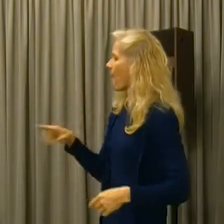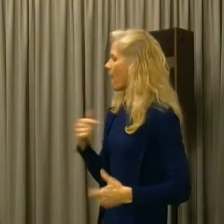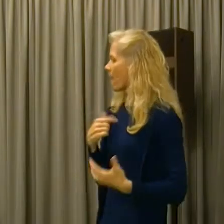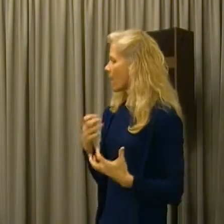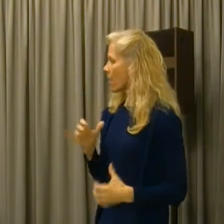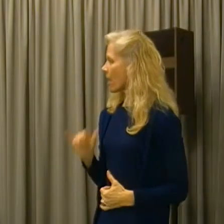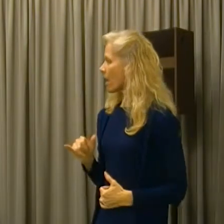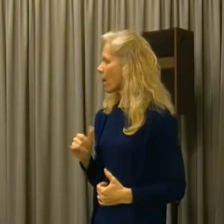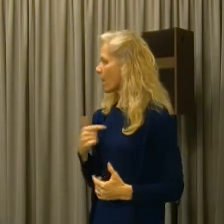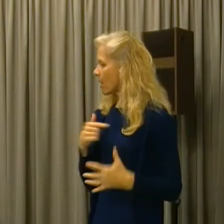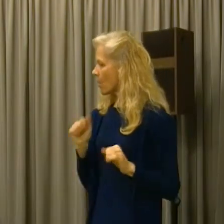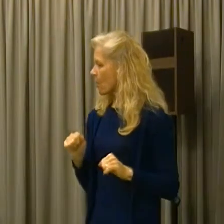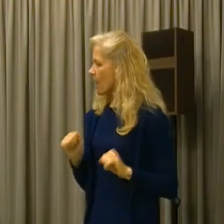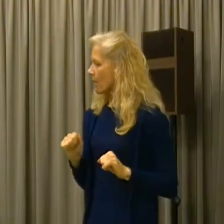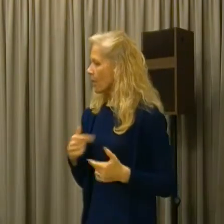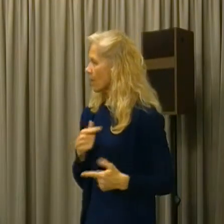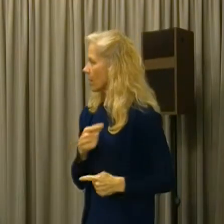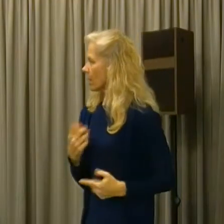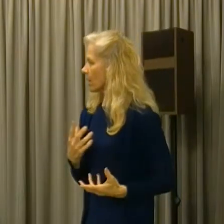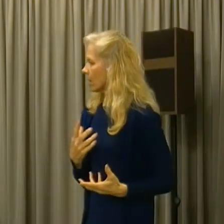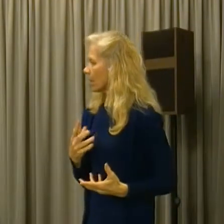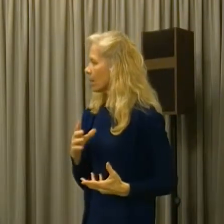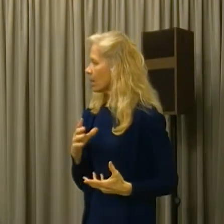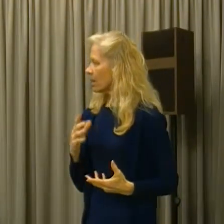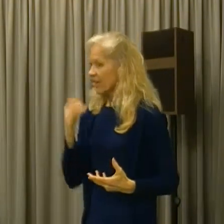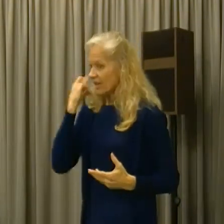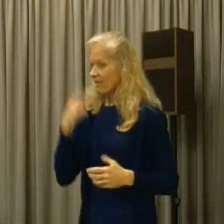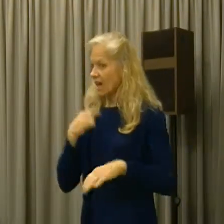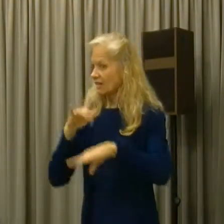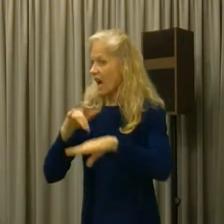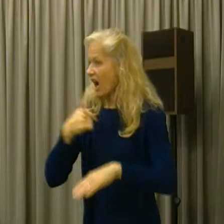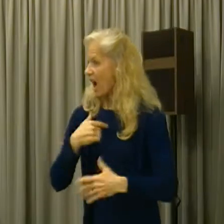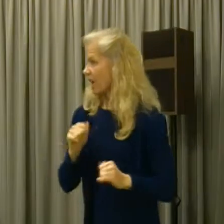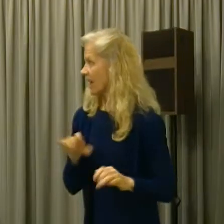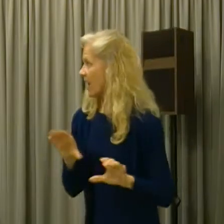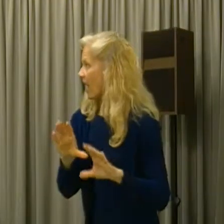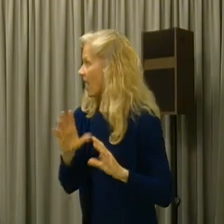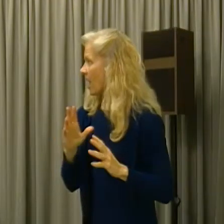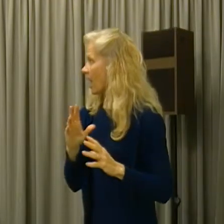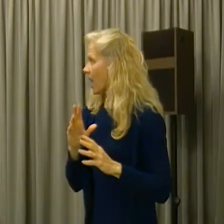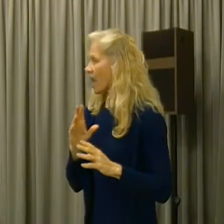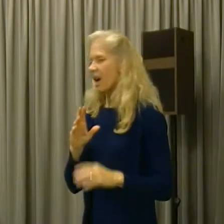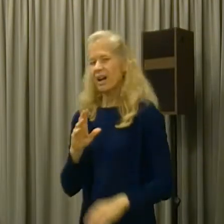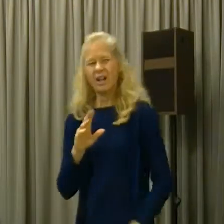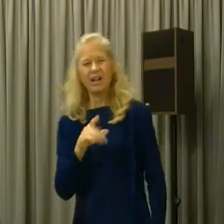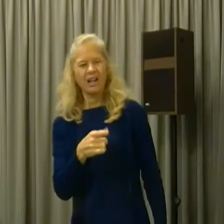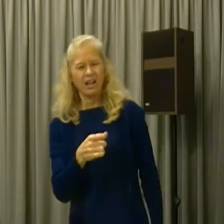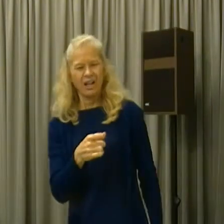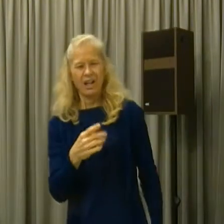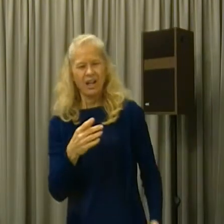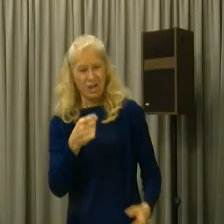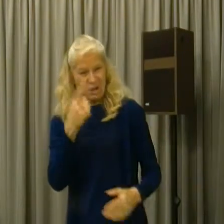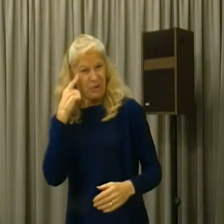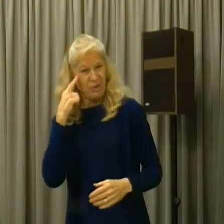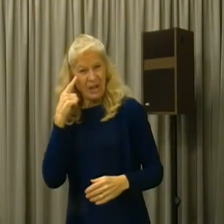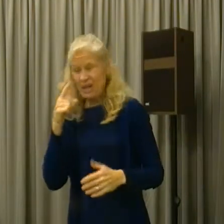thine heart may be forgiven thee. Because you thought that this gift could be purchased with money. It was the thought of his